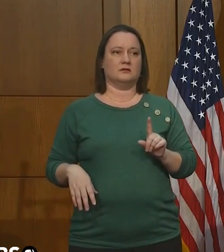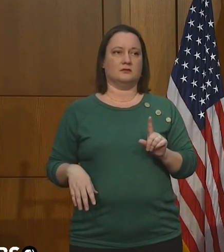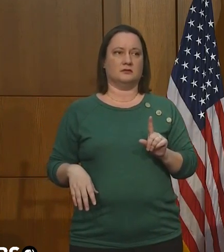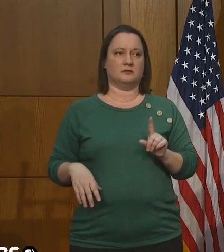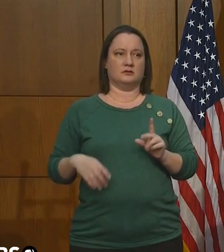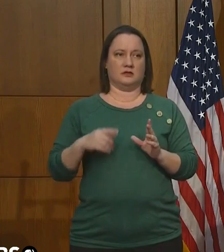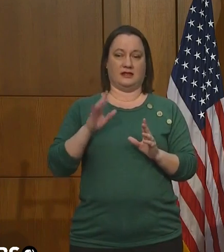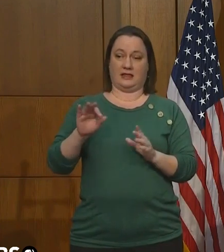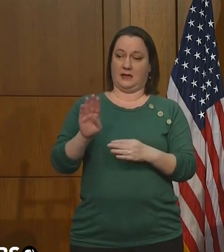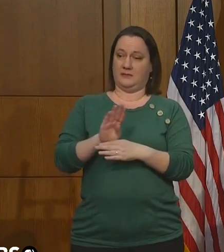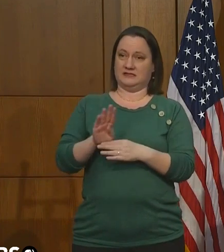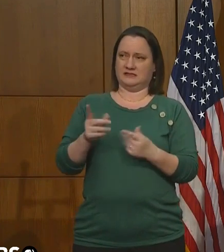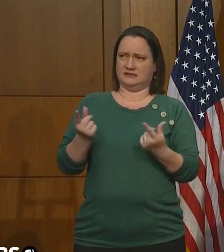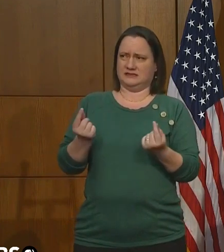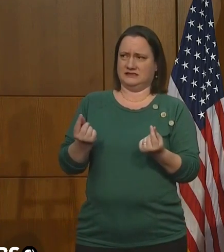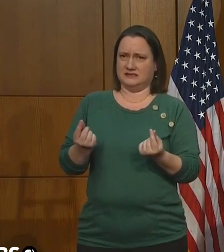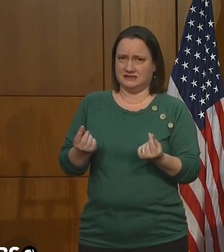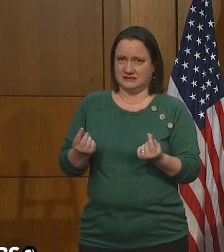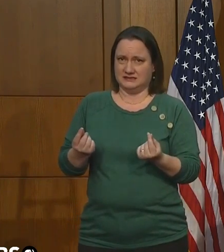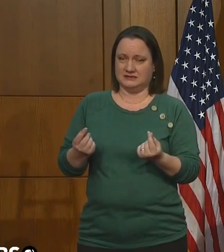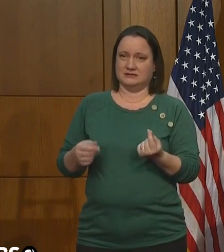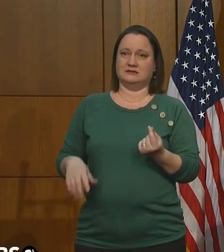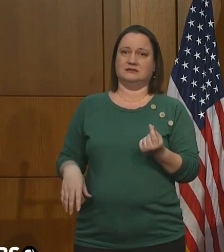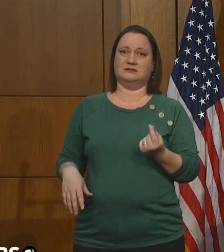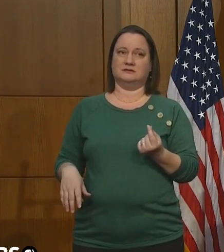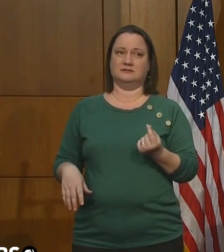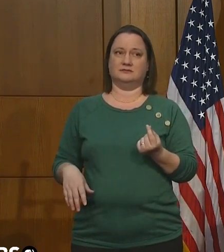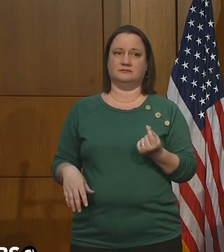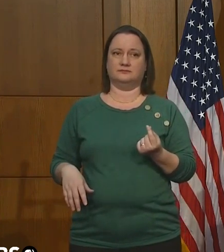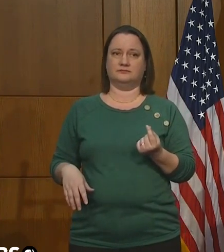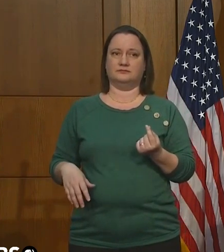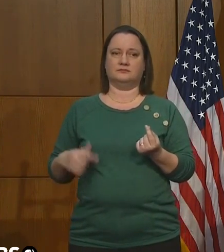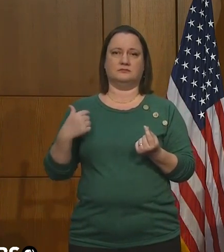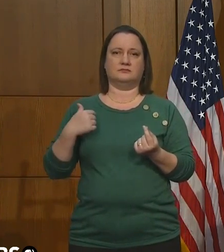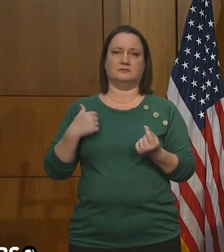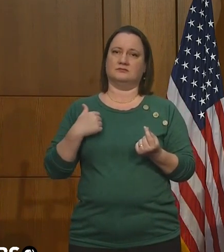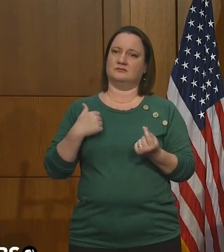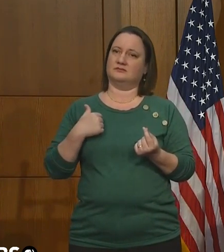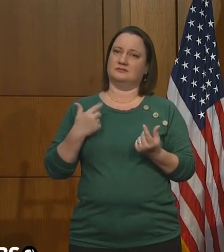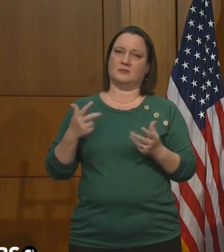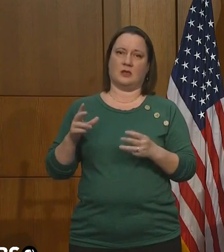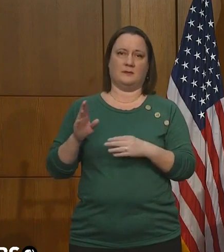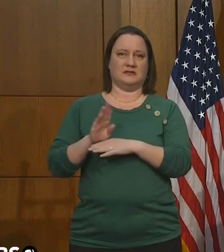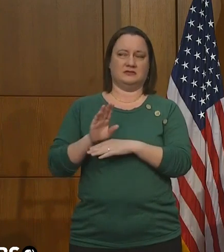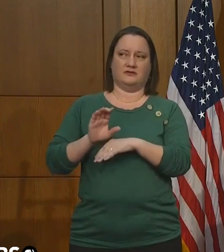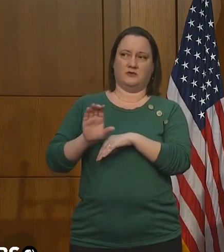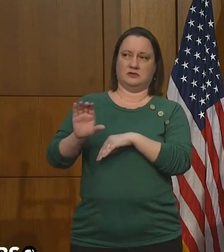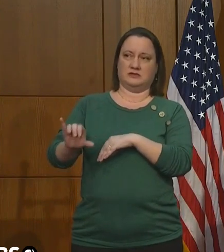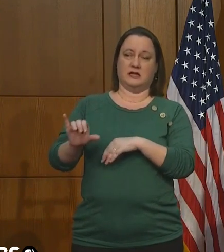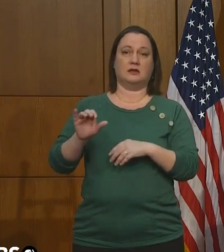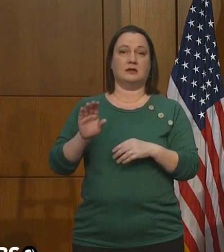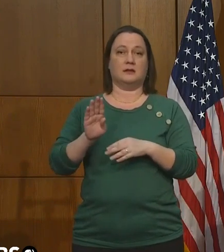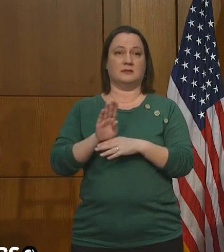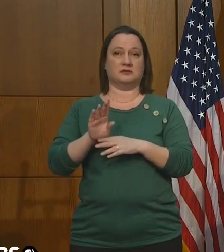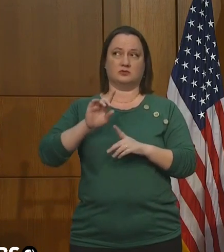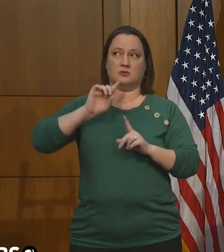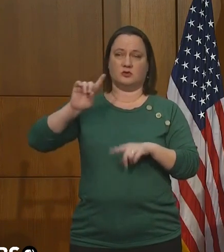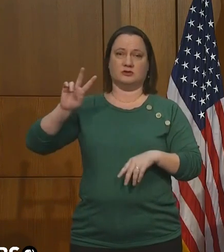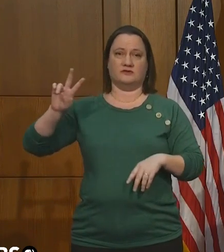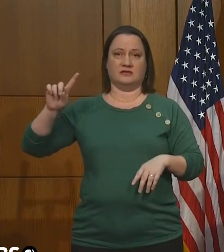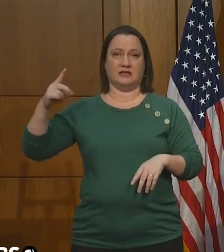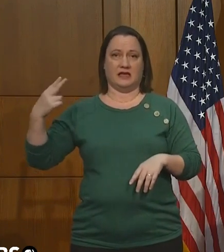what does the business do in that case? And rather than having the business enforce that, the business would report that to the VDH, and